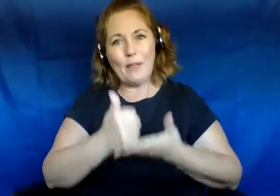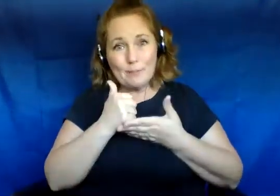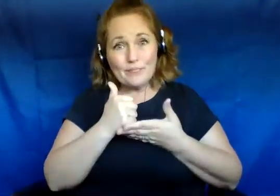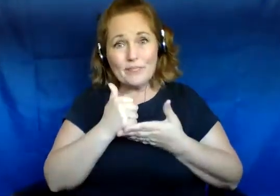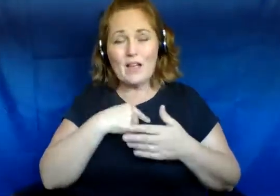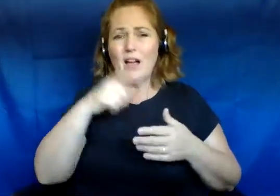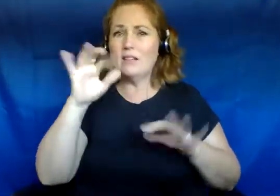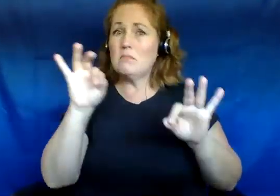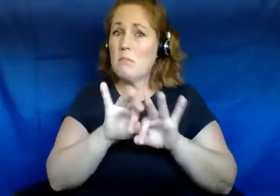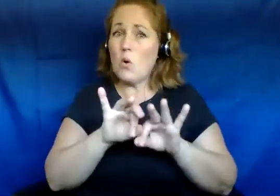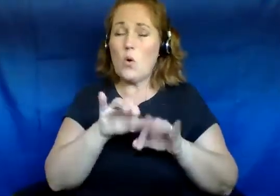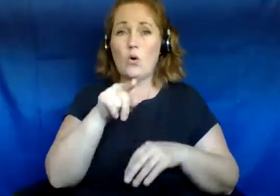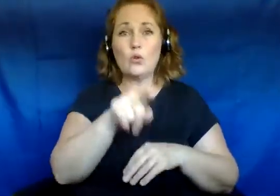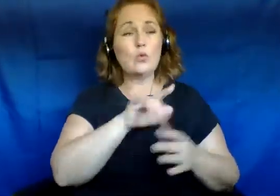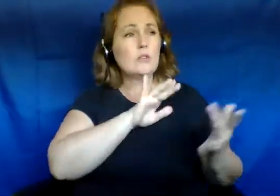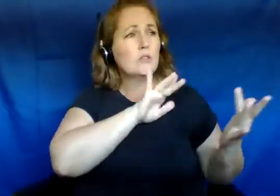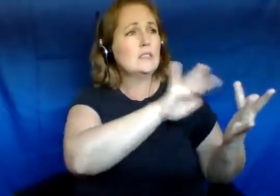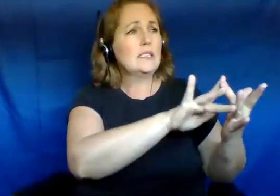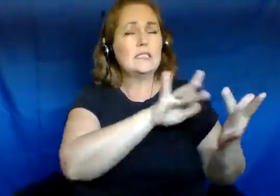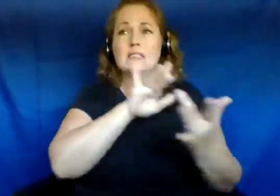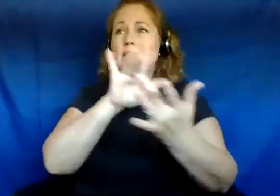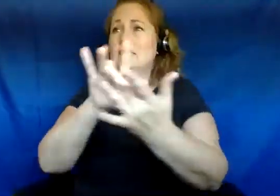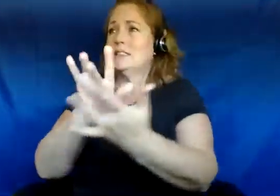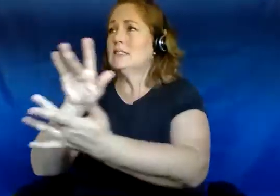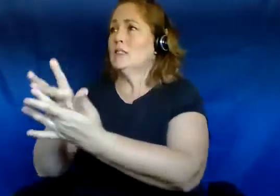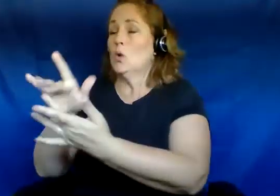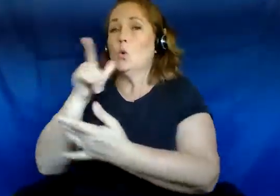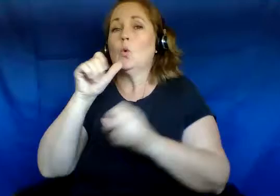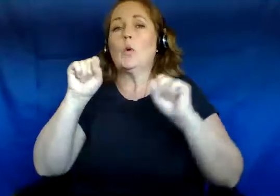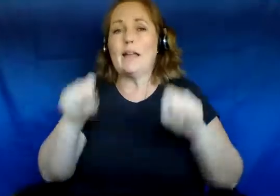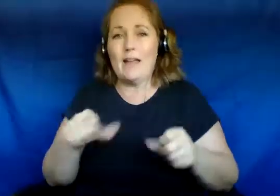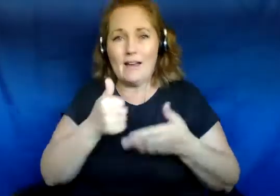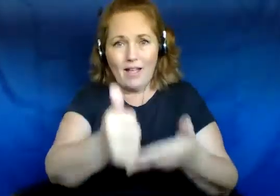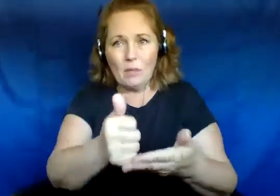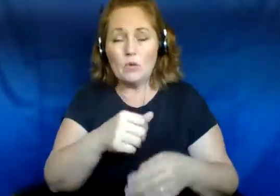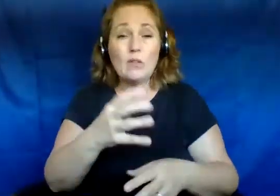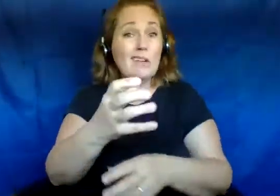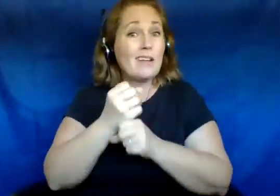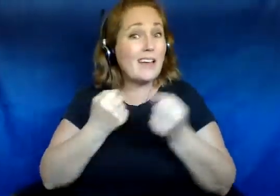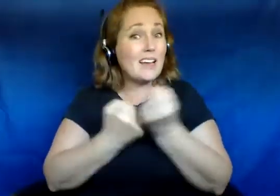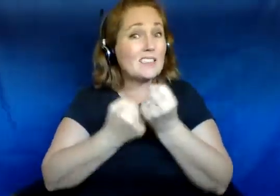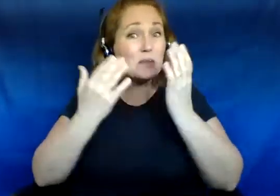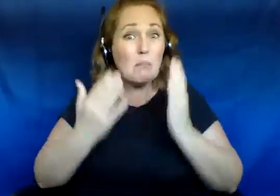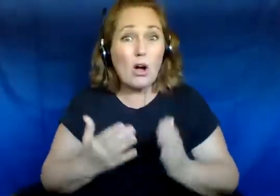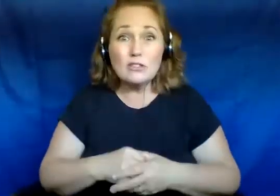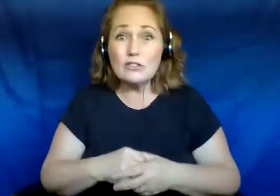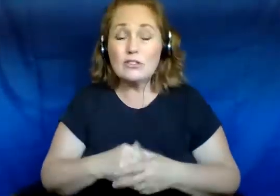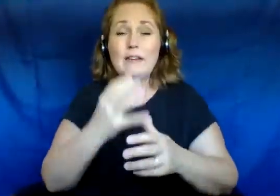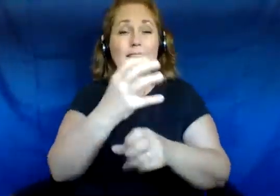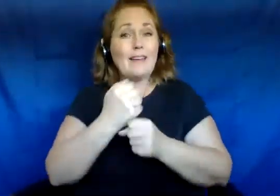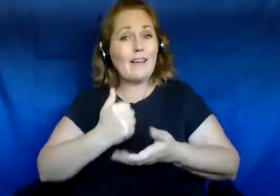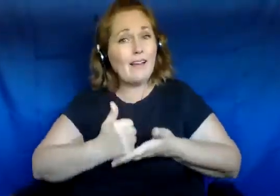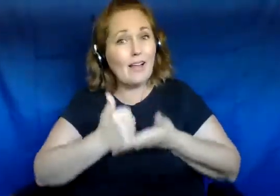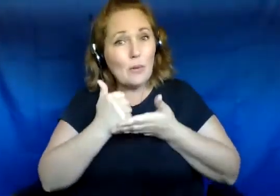see to it that I reach to the people that can help me. Get a sponsor, get